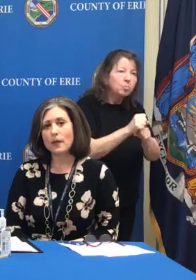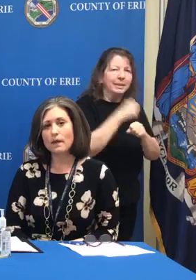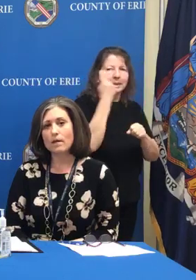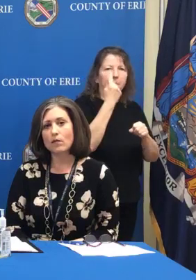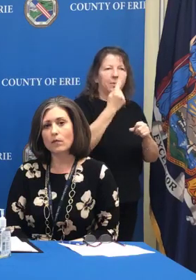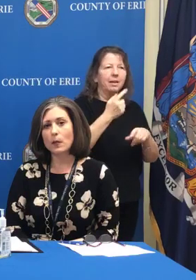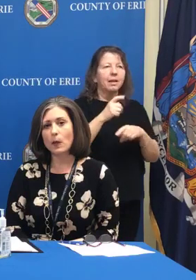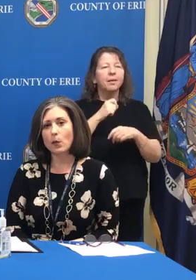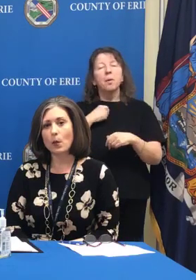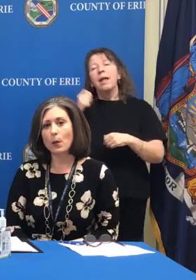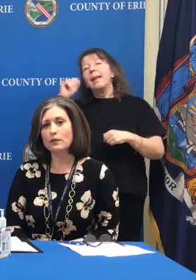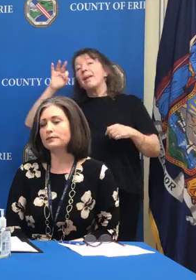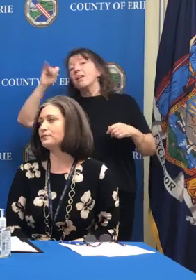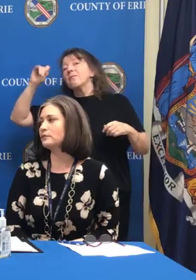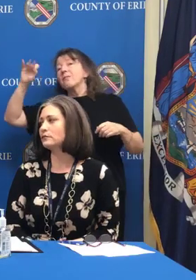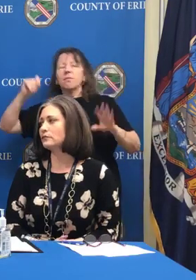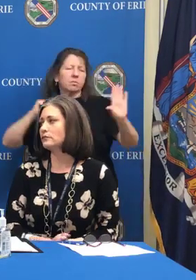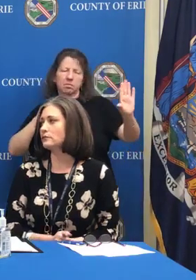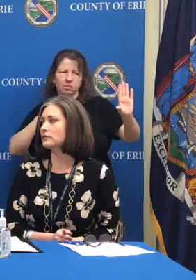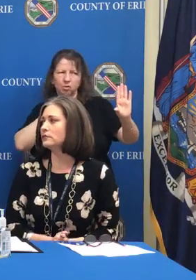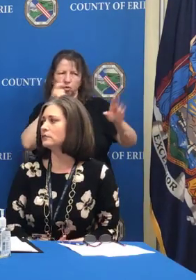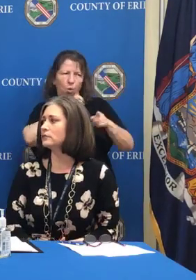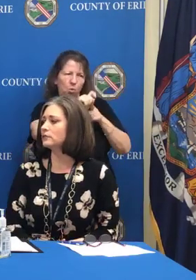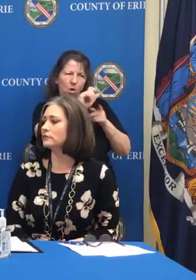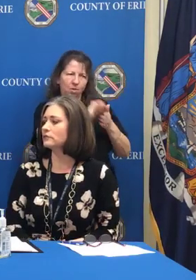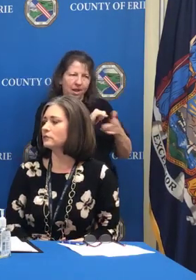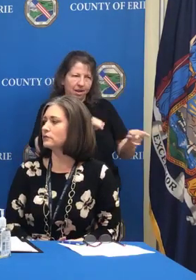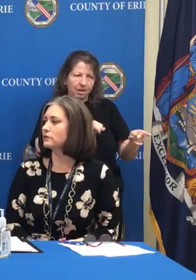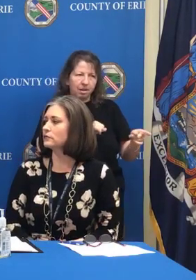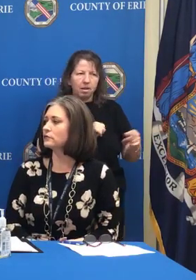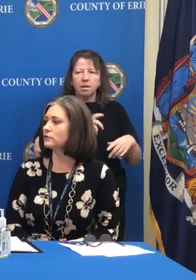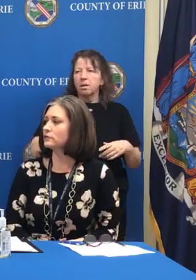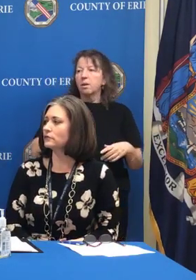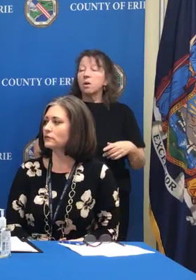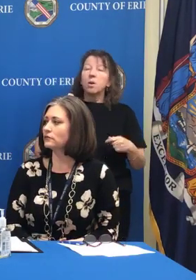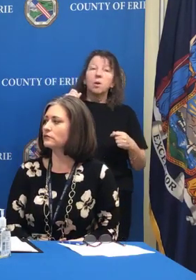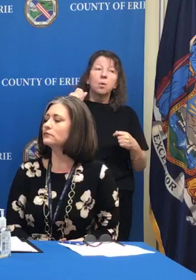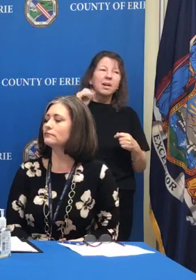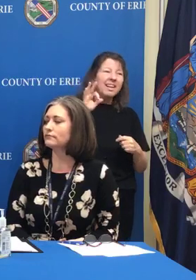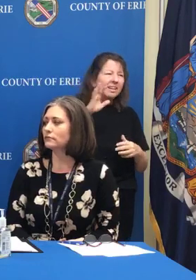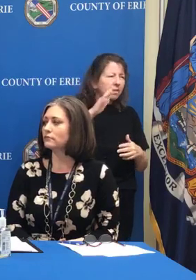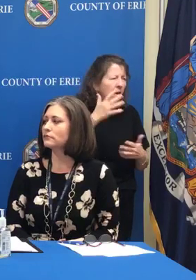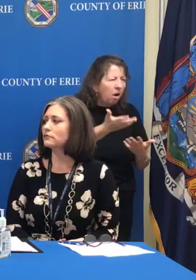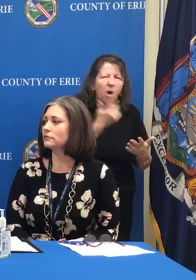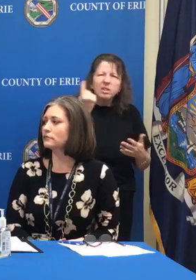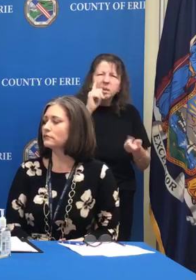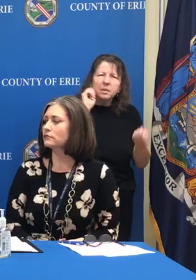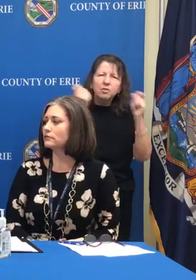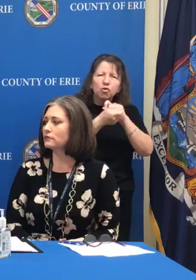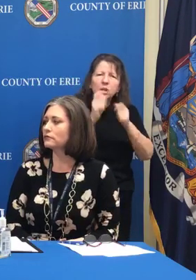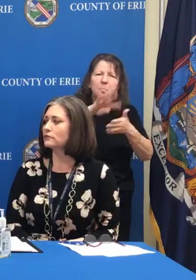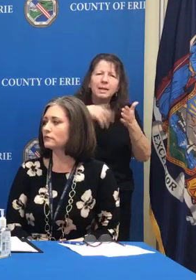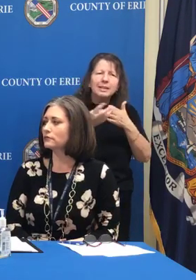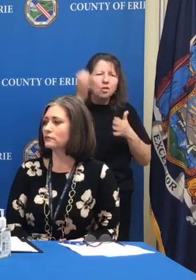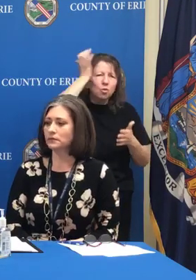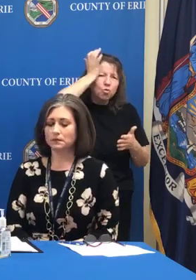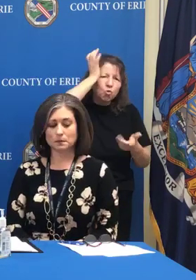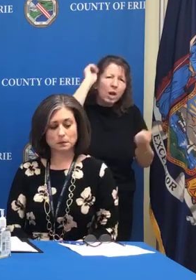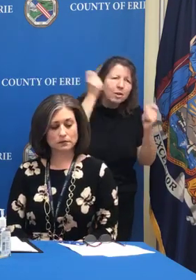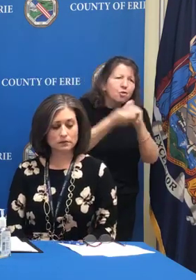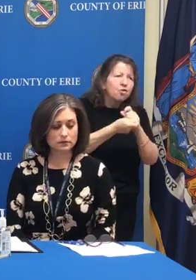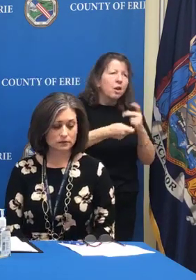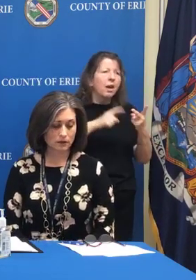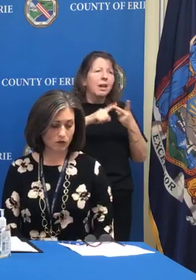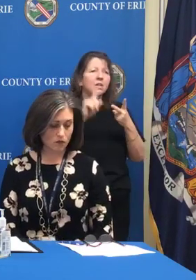are other resources out there, such as if you're trying to figure out if the trash pickup has been changed or something like that, you need the number to another